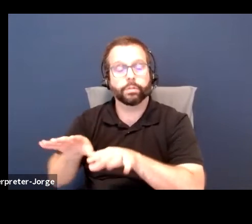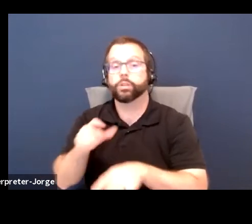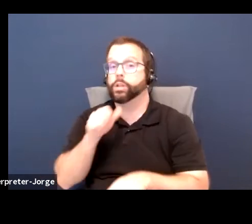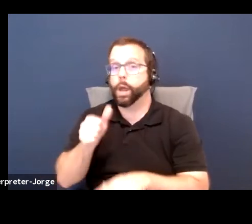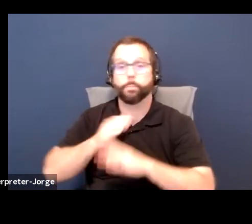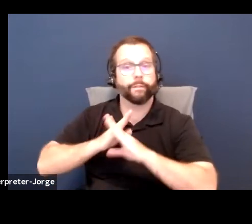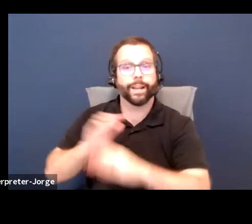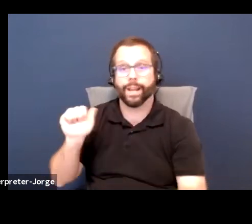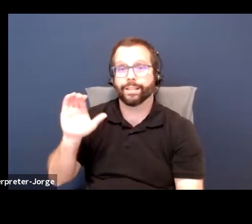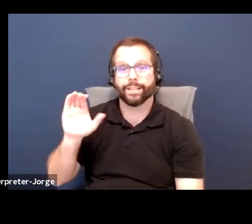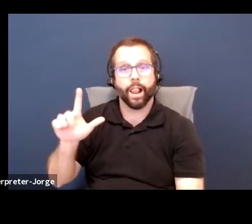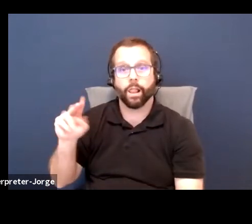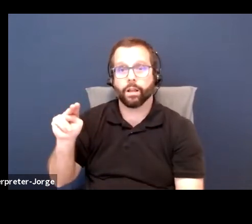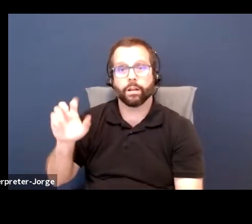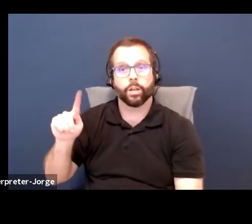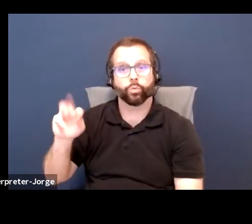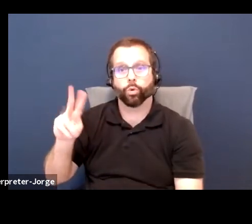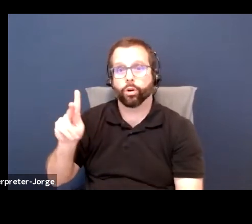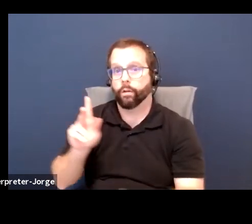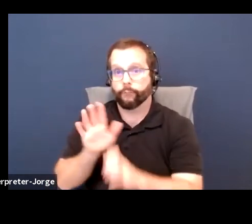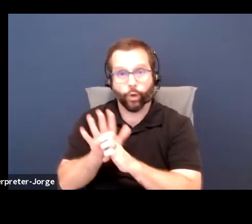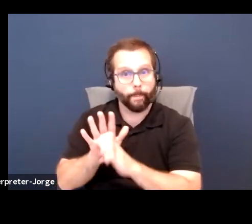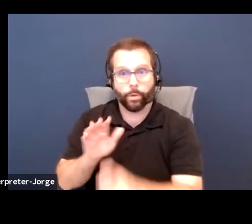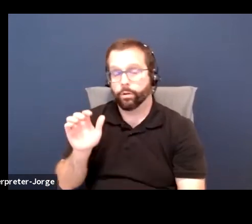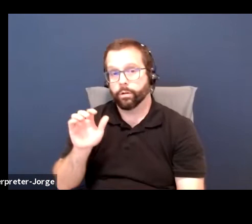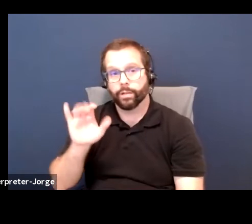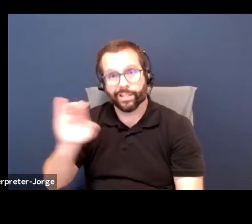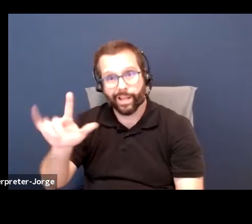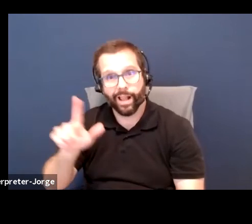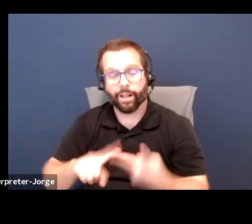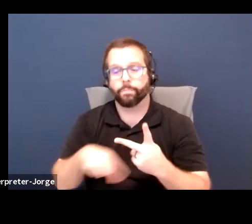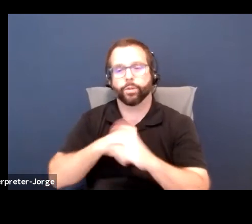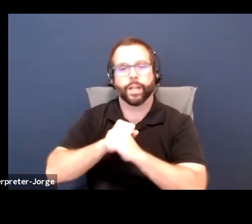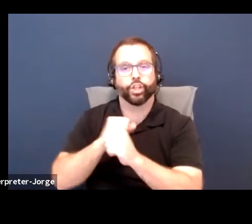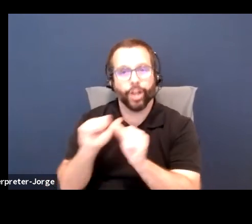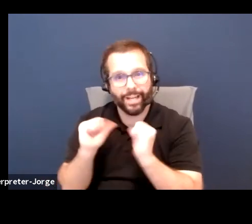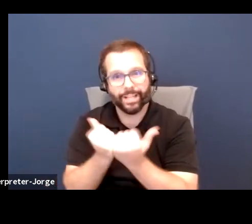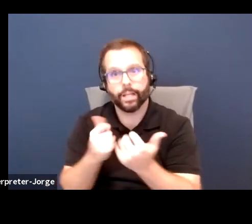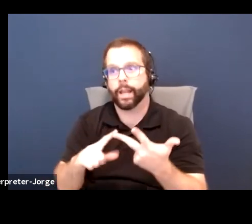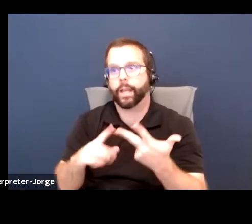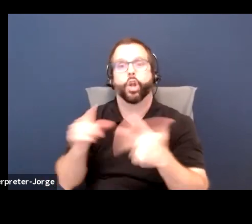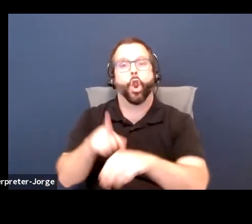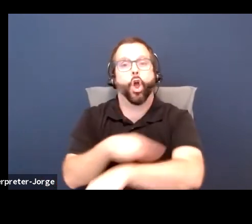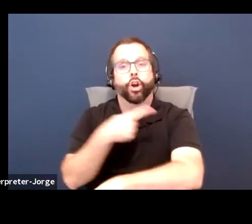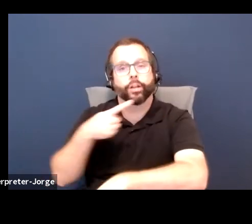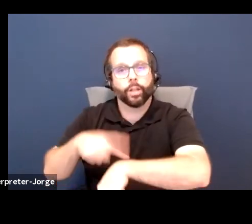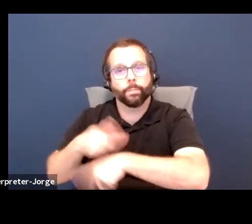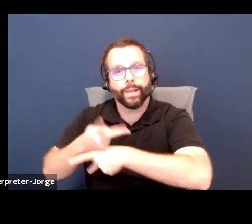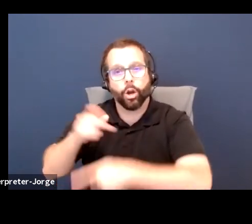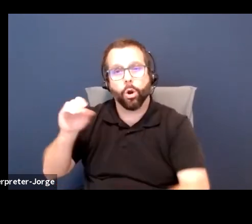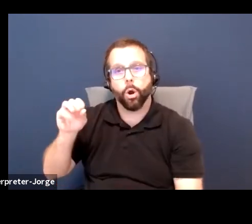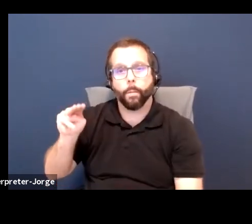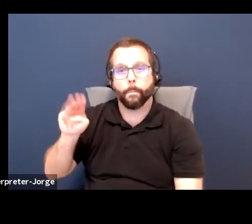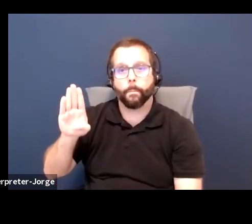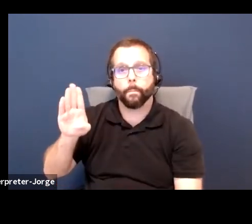including SILS, protection and advocacy agencies, and long-term care ombudsmen, from being able to do the critical